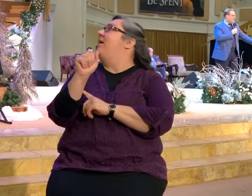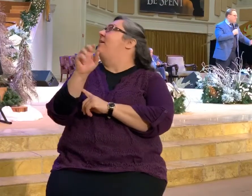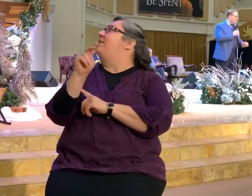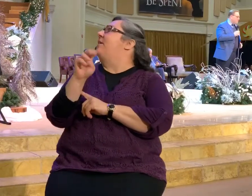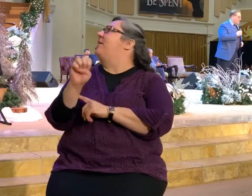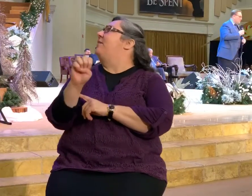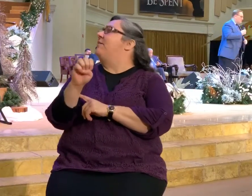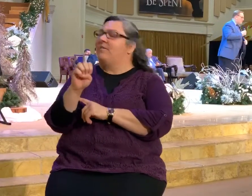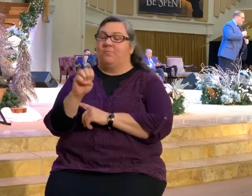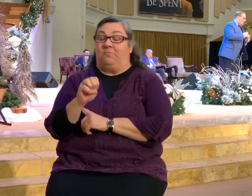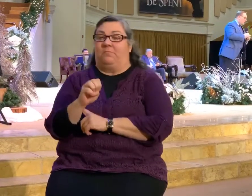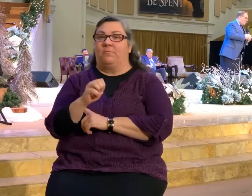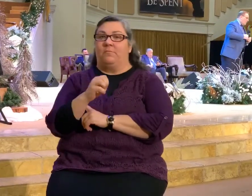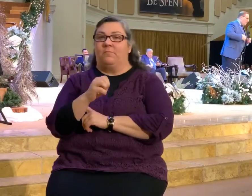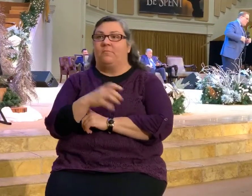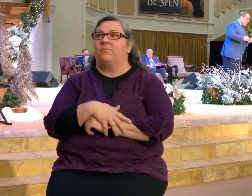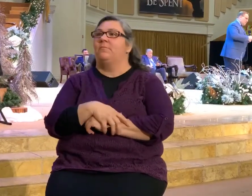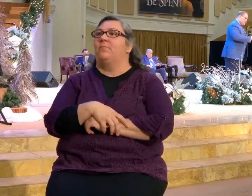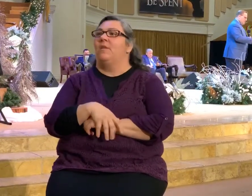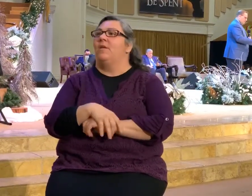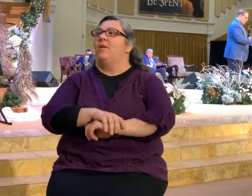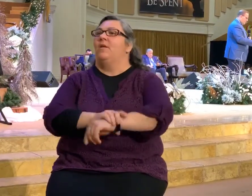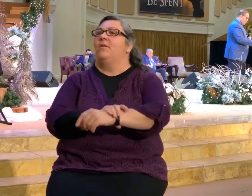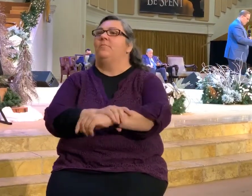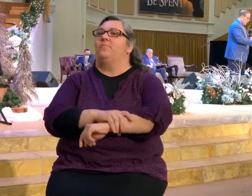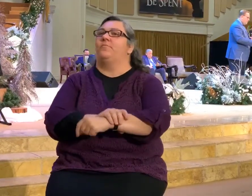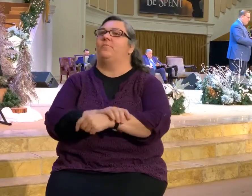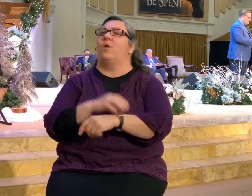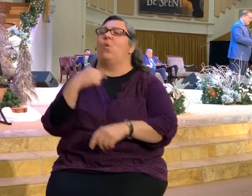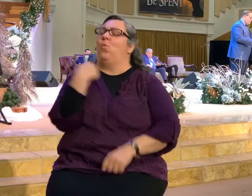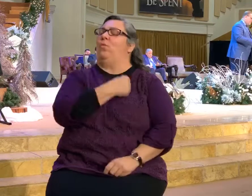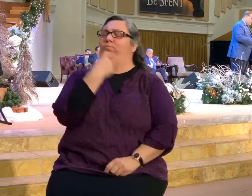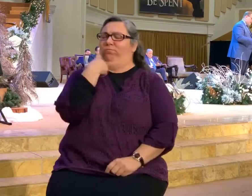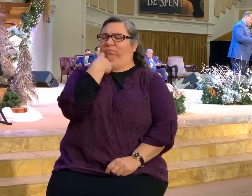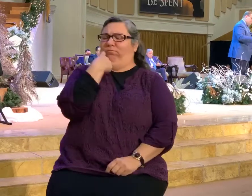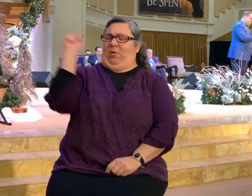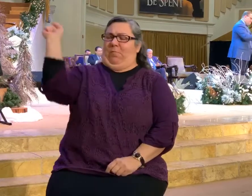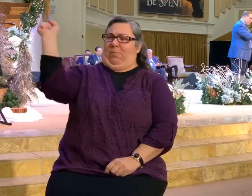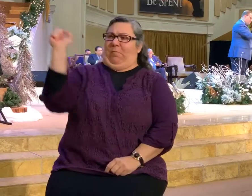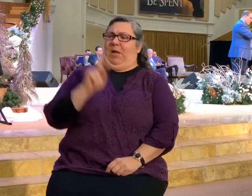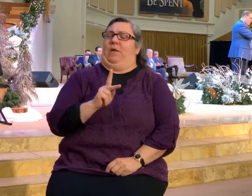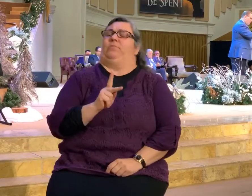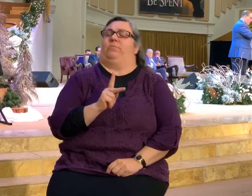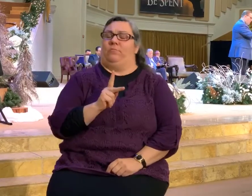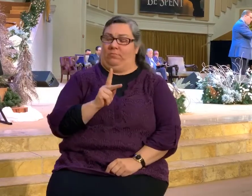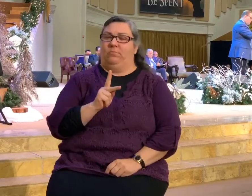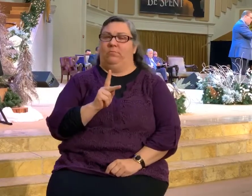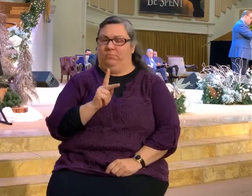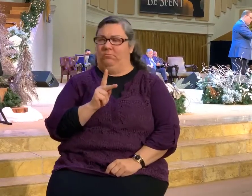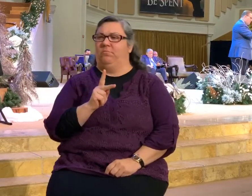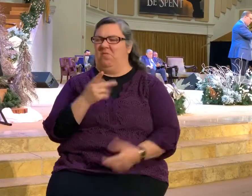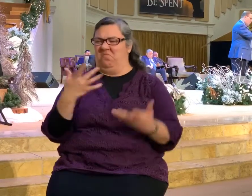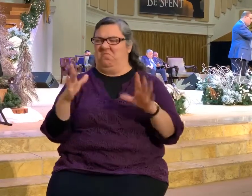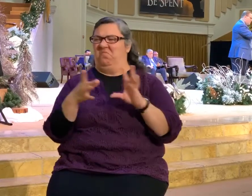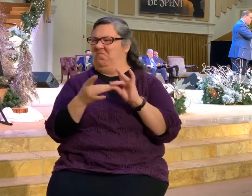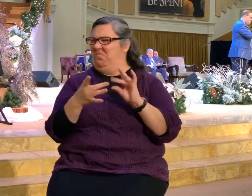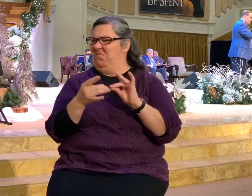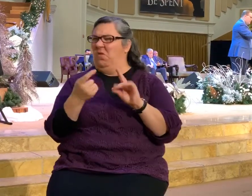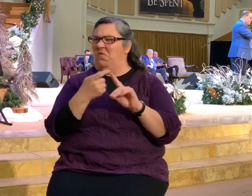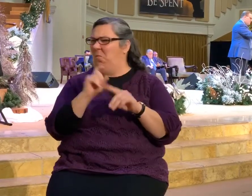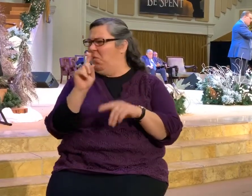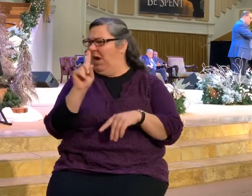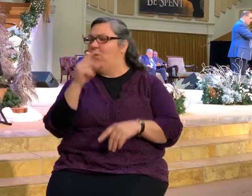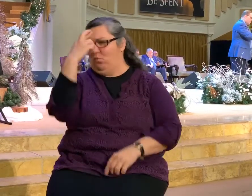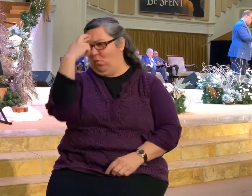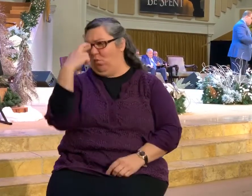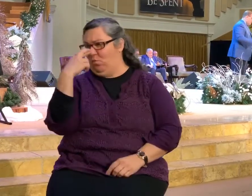decadence. Amen. We just returned, as I just said, from the city of Rome.